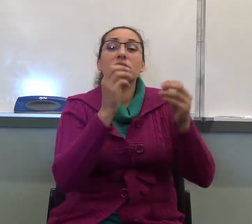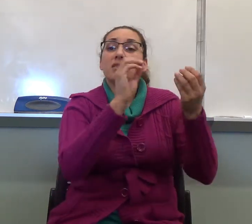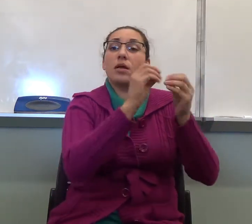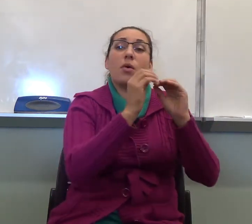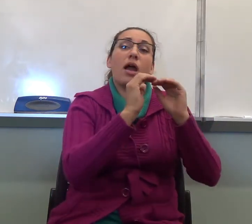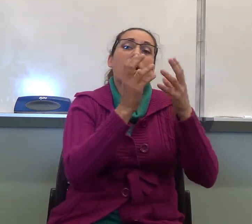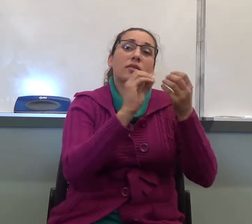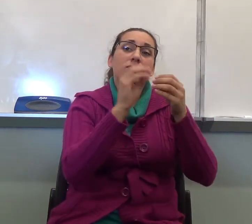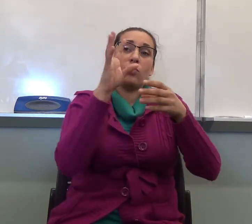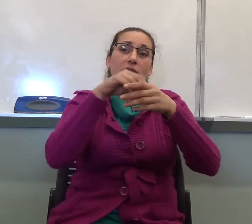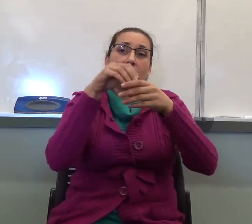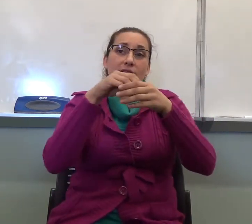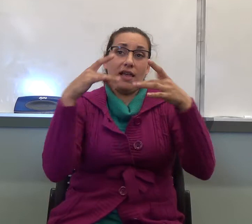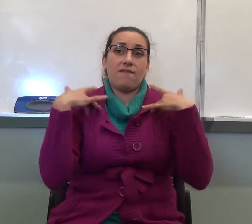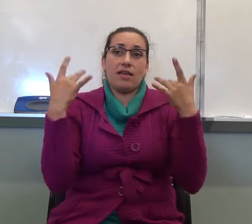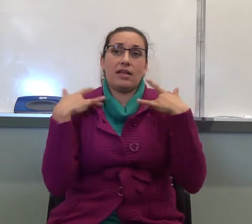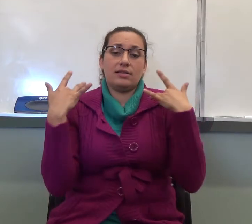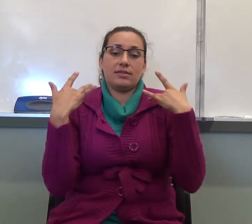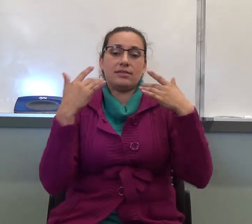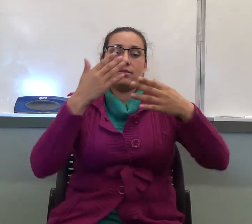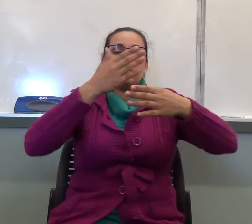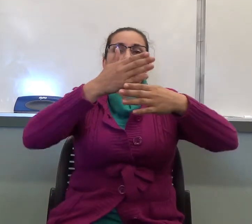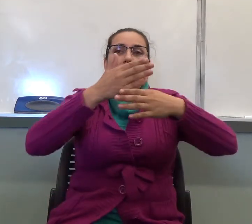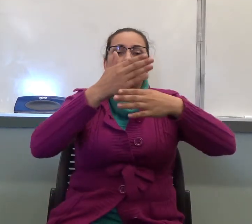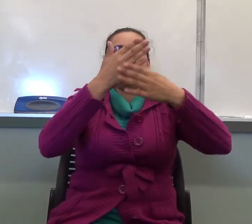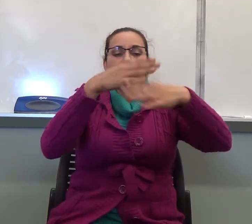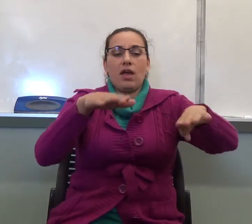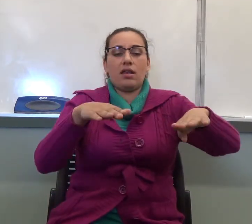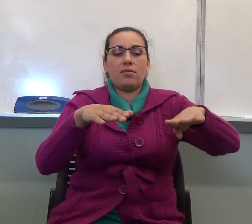divided by the number of elements in the sample space.